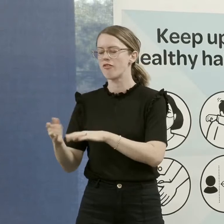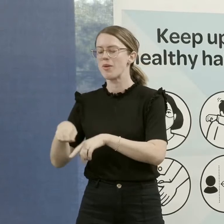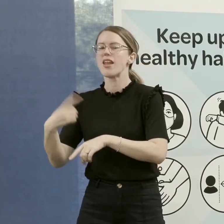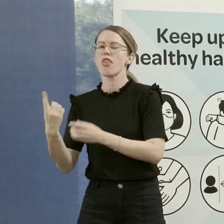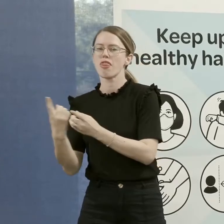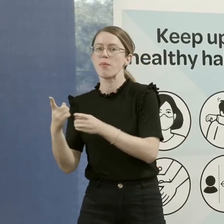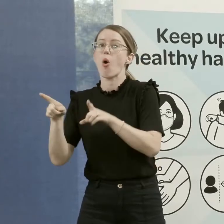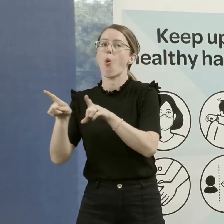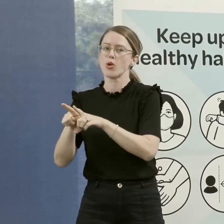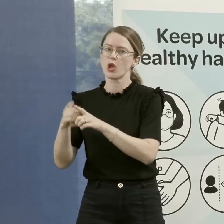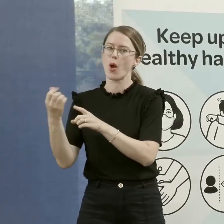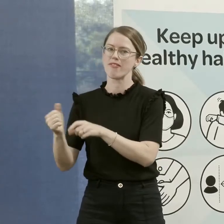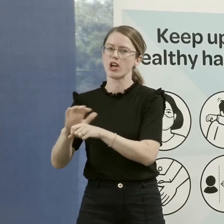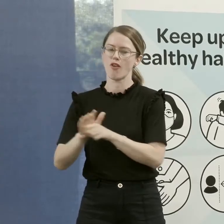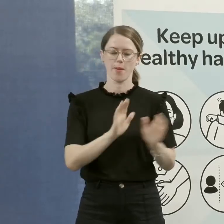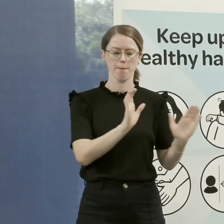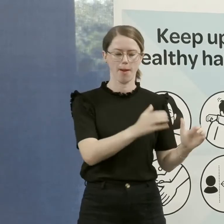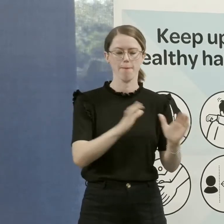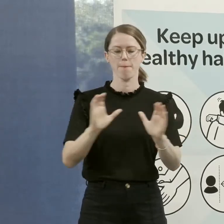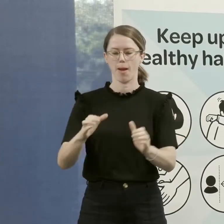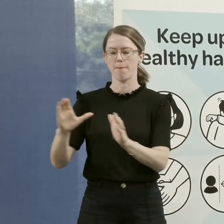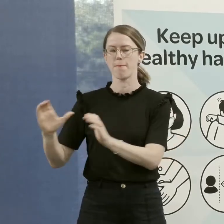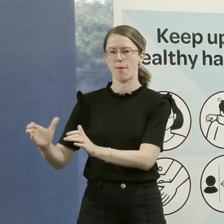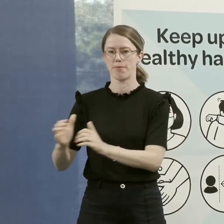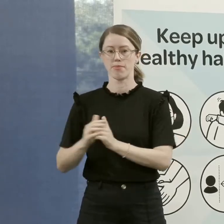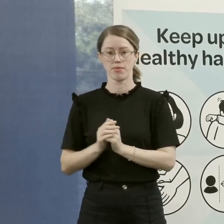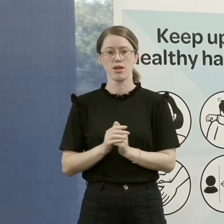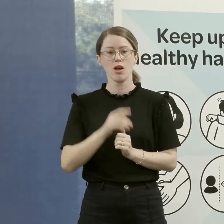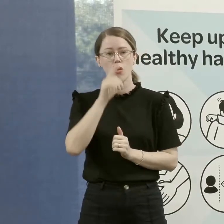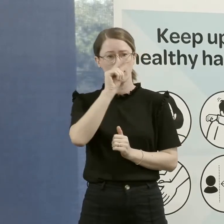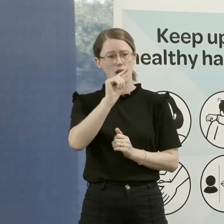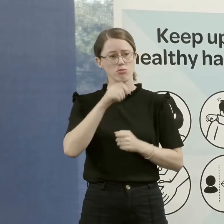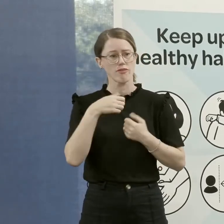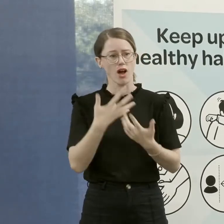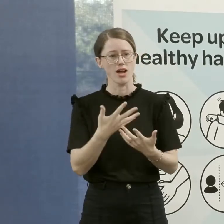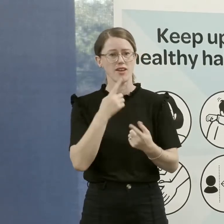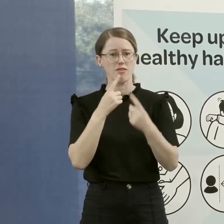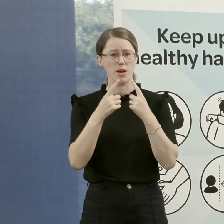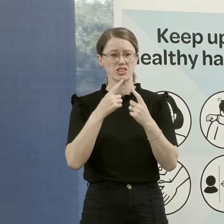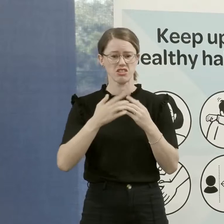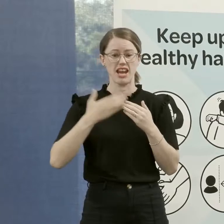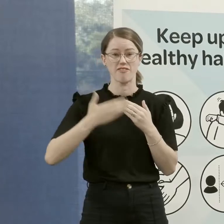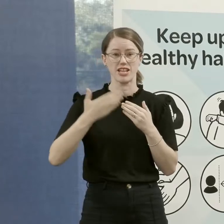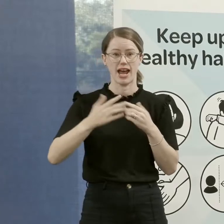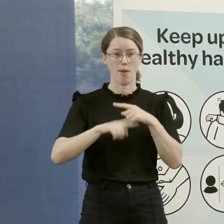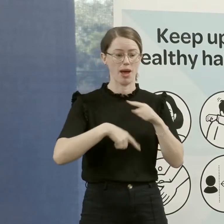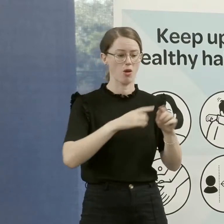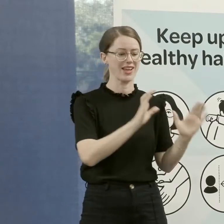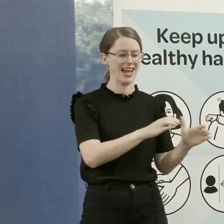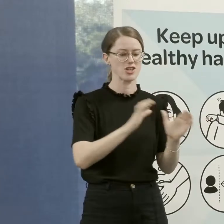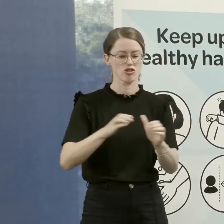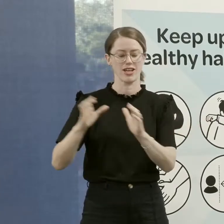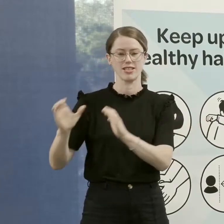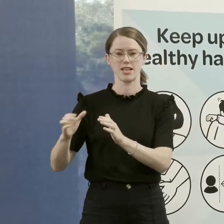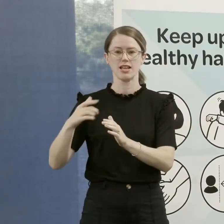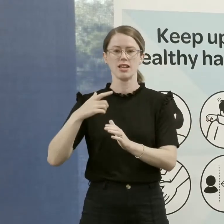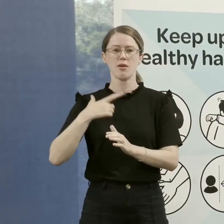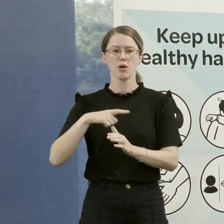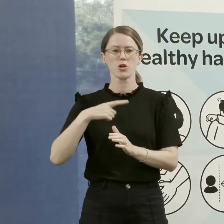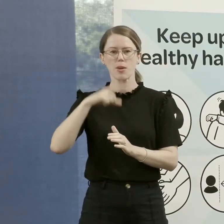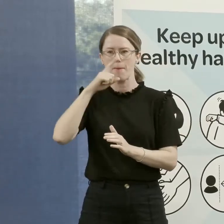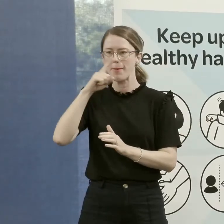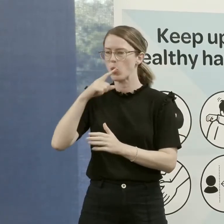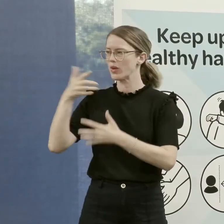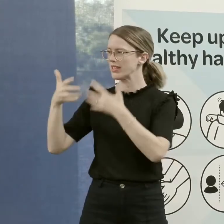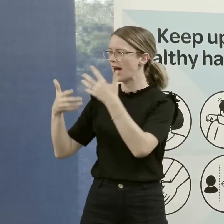death. And we will be updating that be able to update that on a daily basis once it's reported, because our coders are going to look